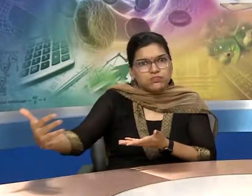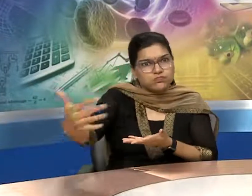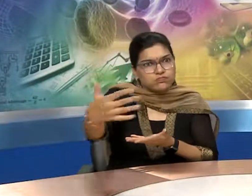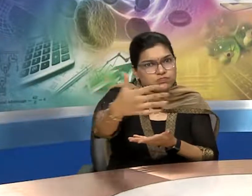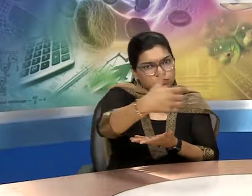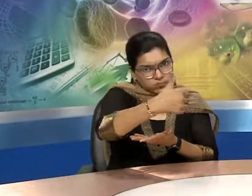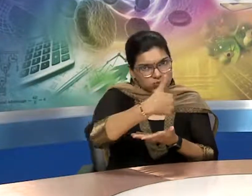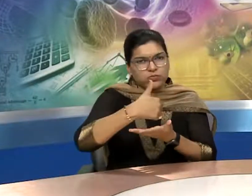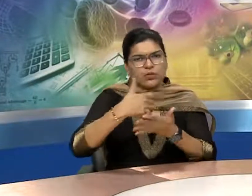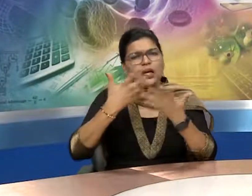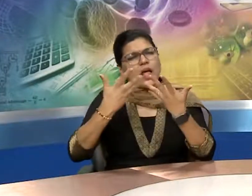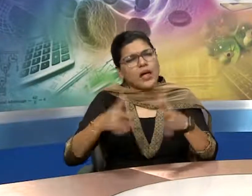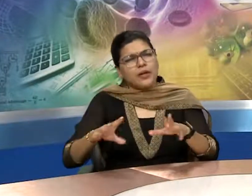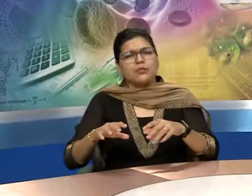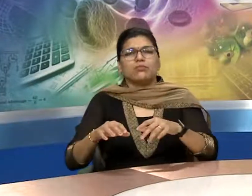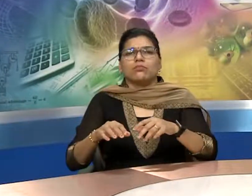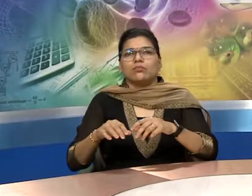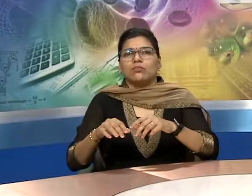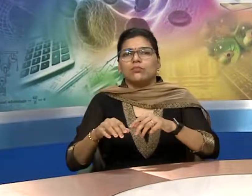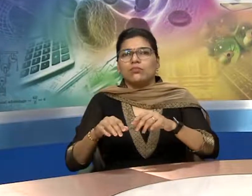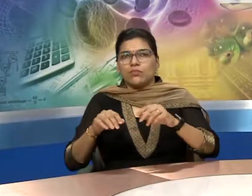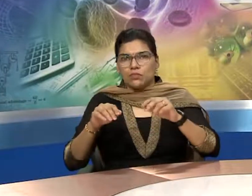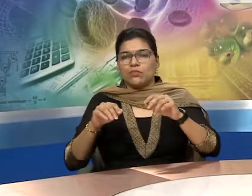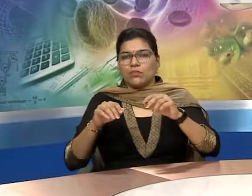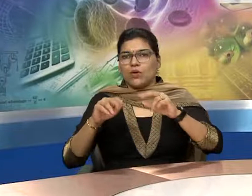This word is collection.